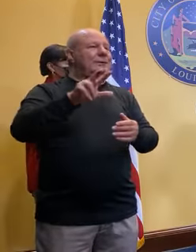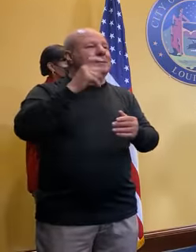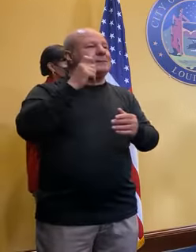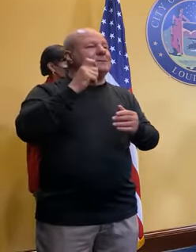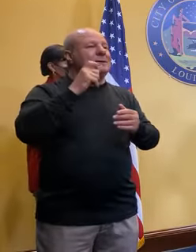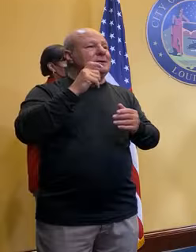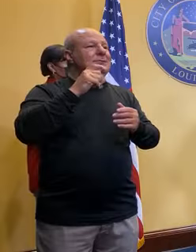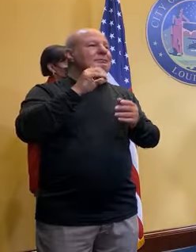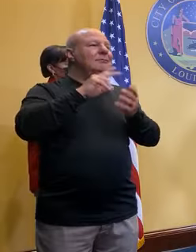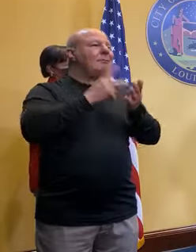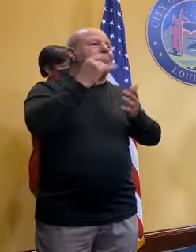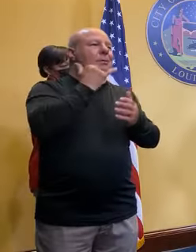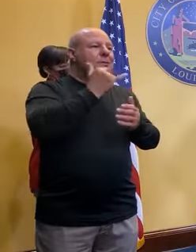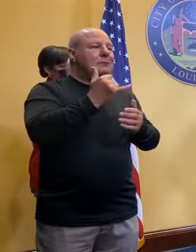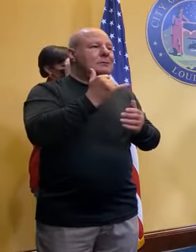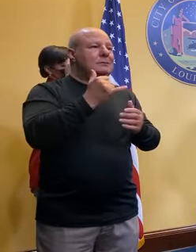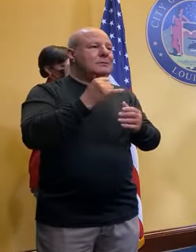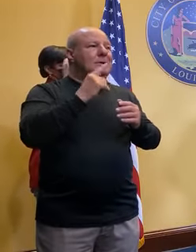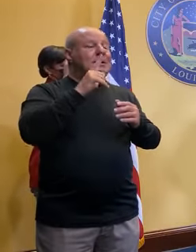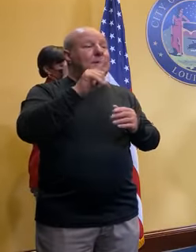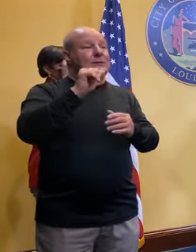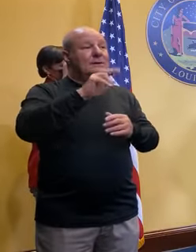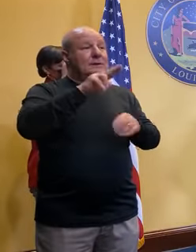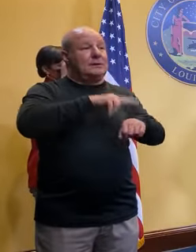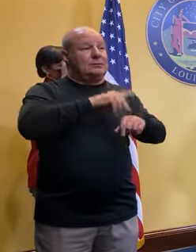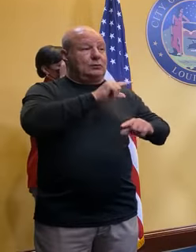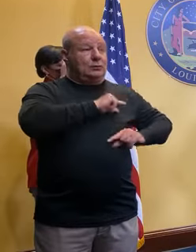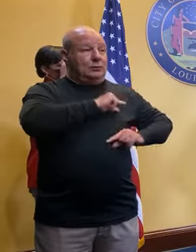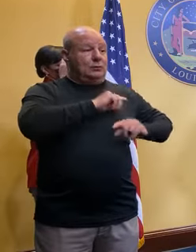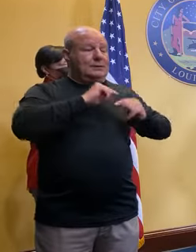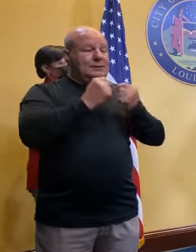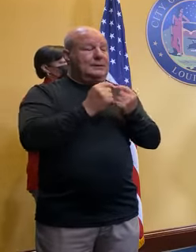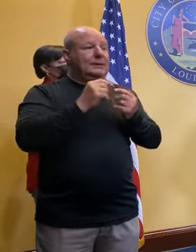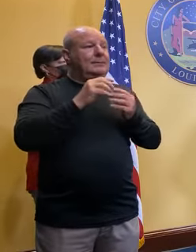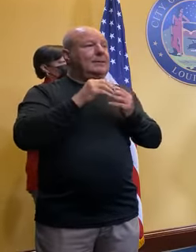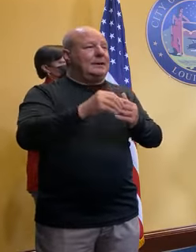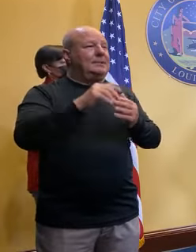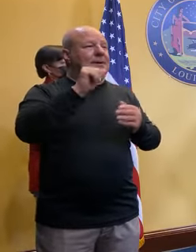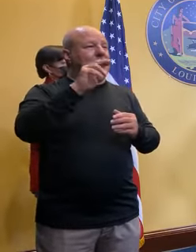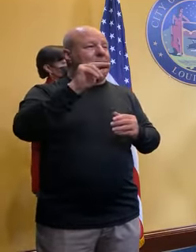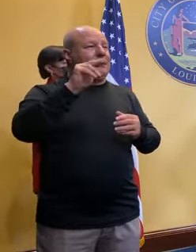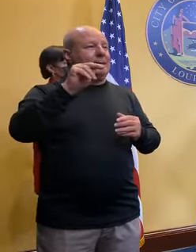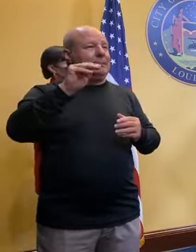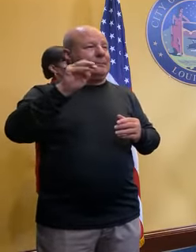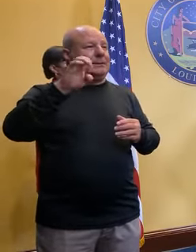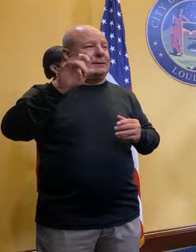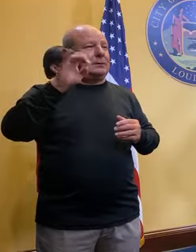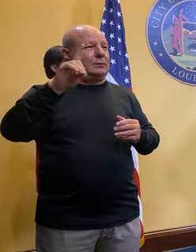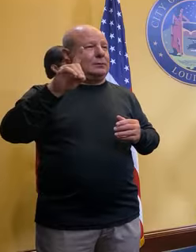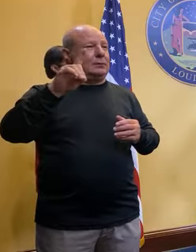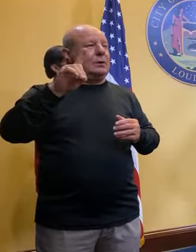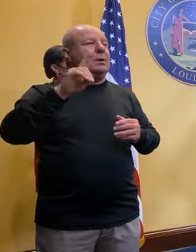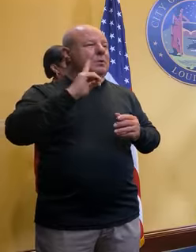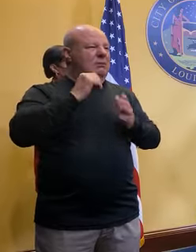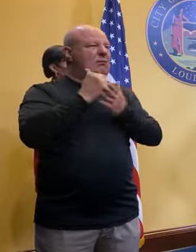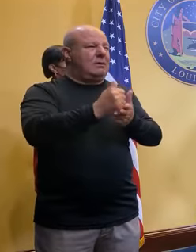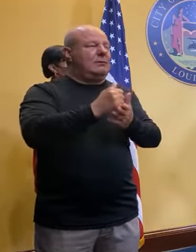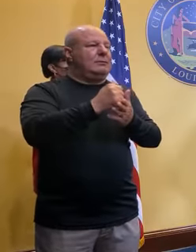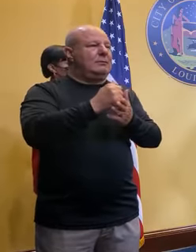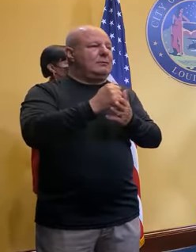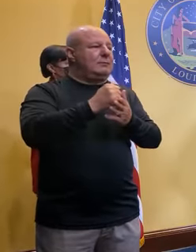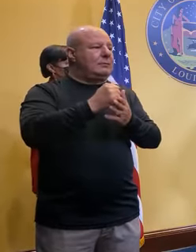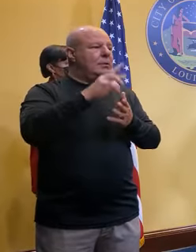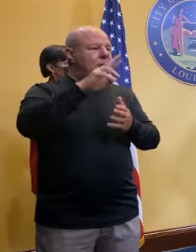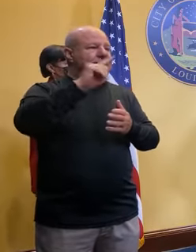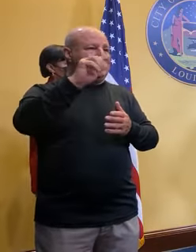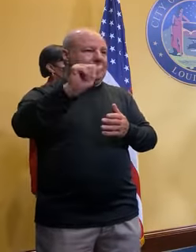Louisiana Army National Guard team led by Ann McDonald again to helping RTA. If you're over at where Canal